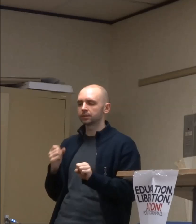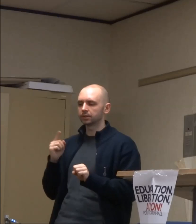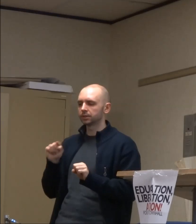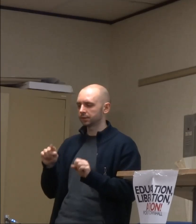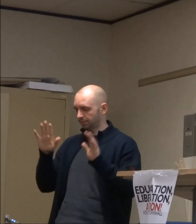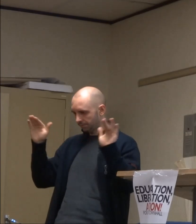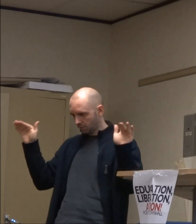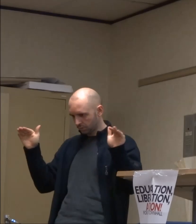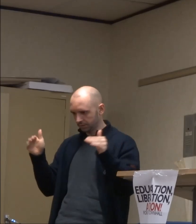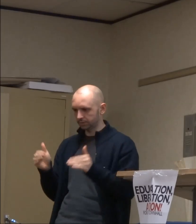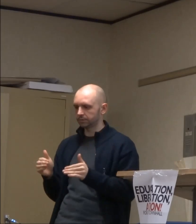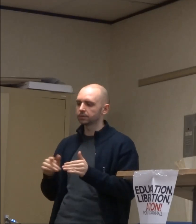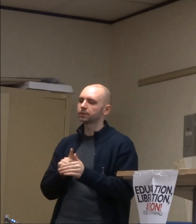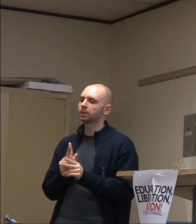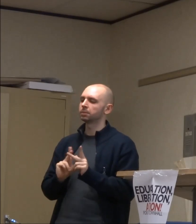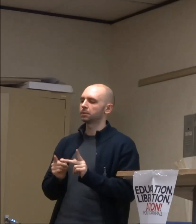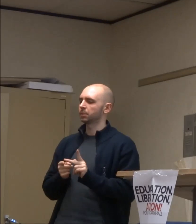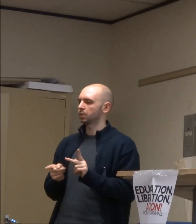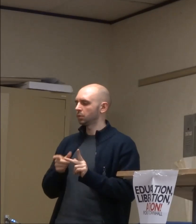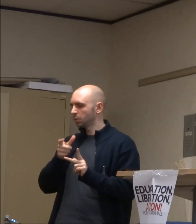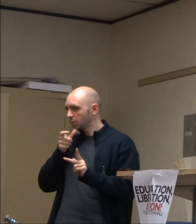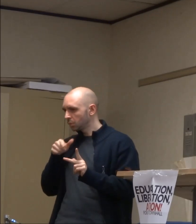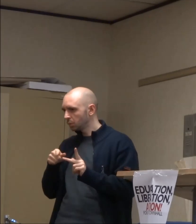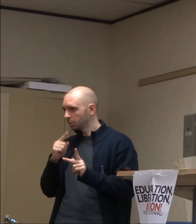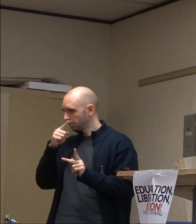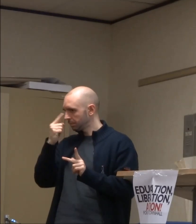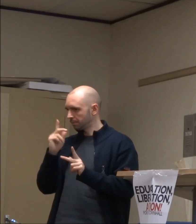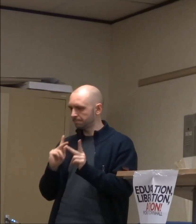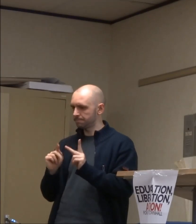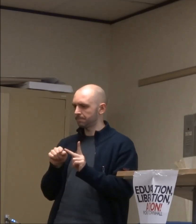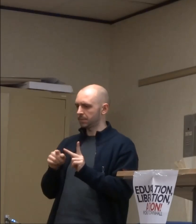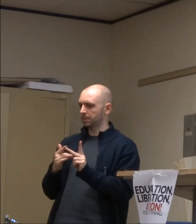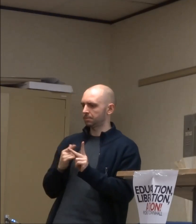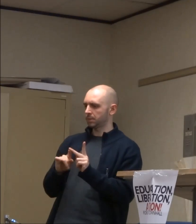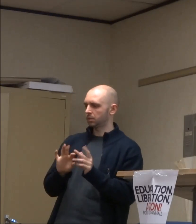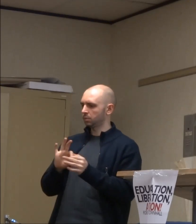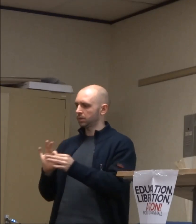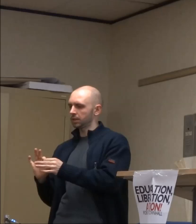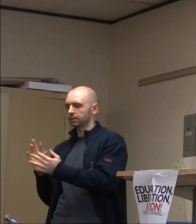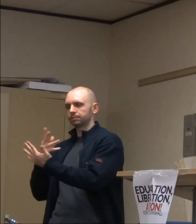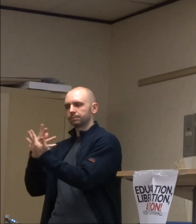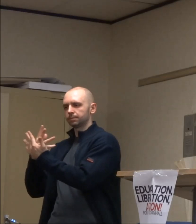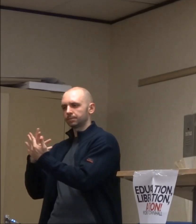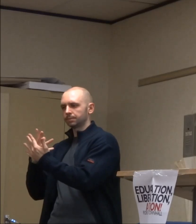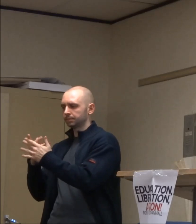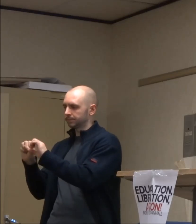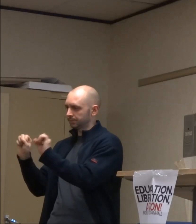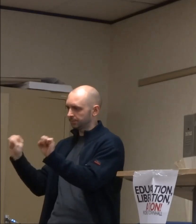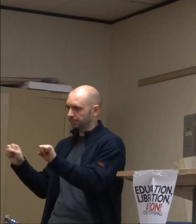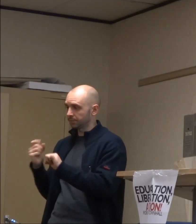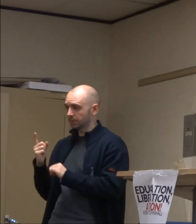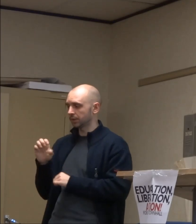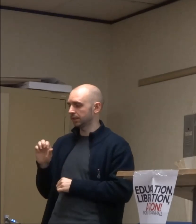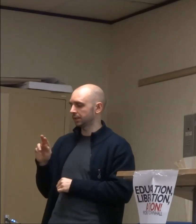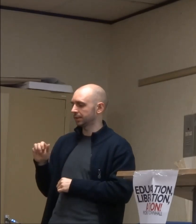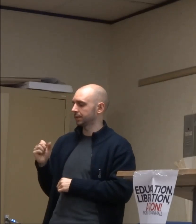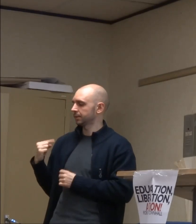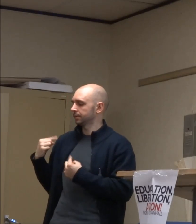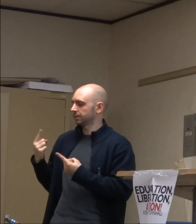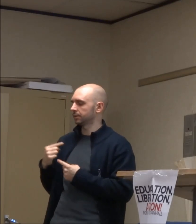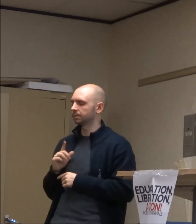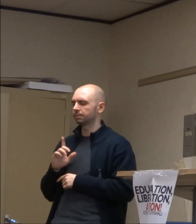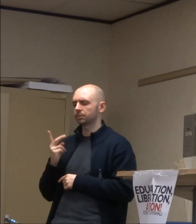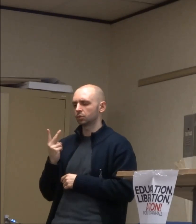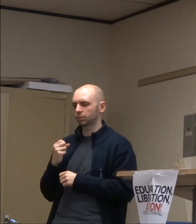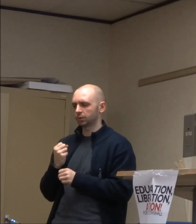specifically Black bodies, as it relates to the prison industrial complex. In the last 2.5 years, Enas has been active as a student organizer at the